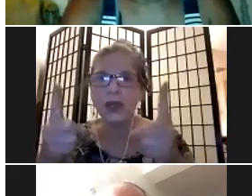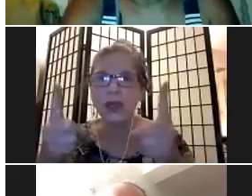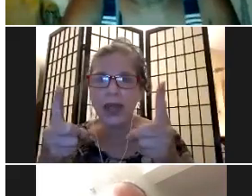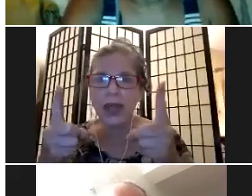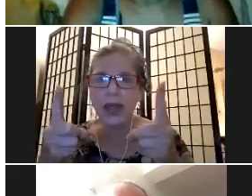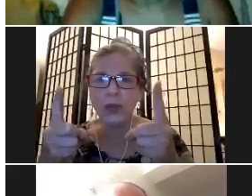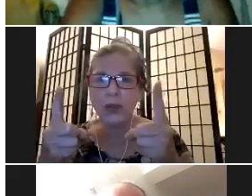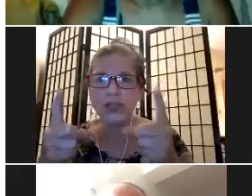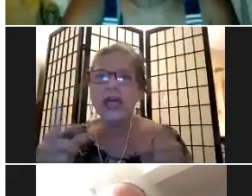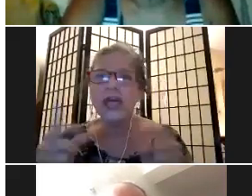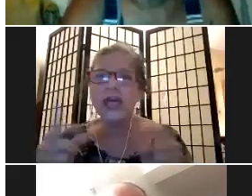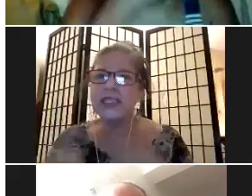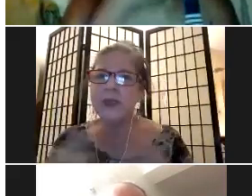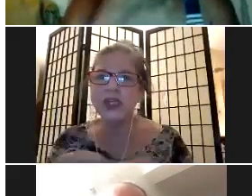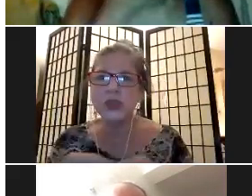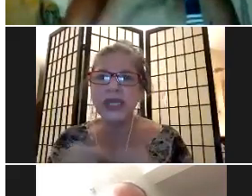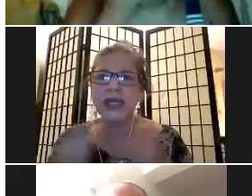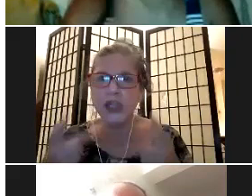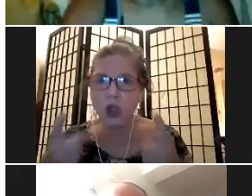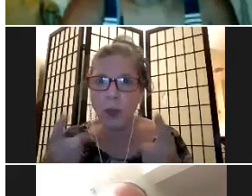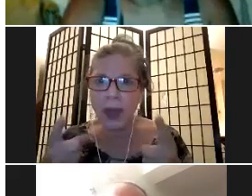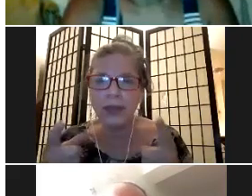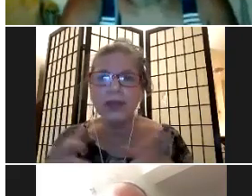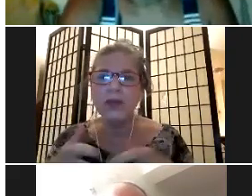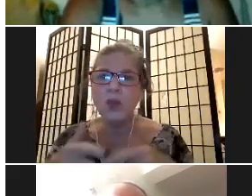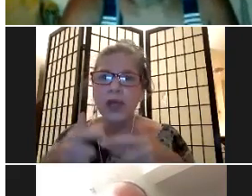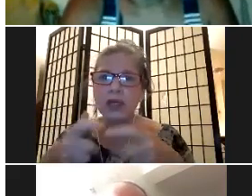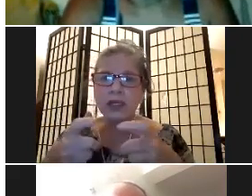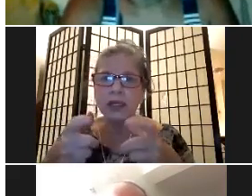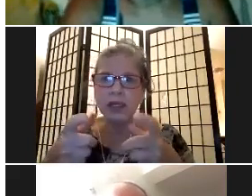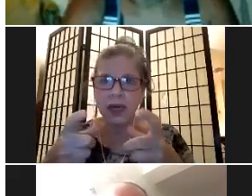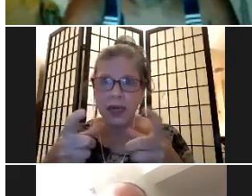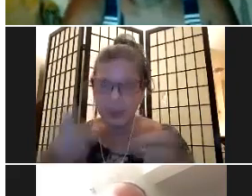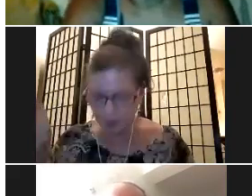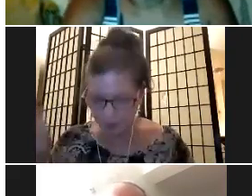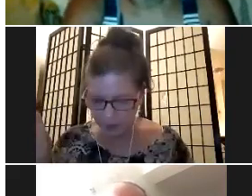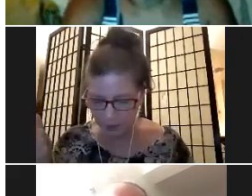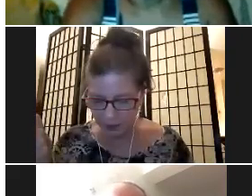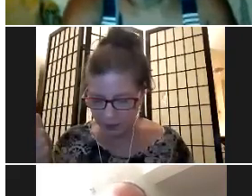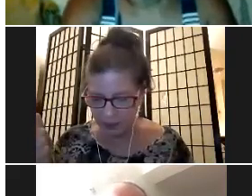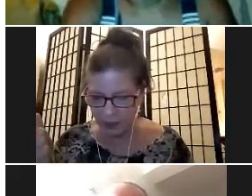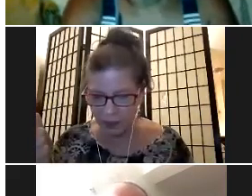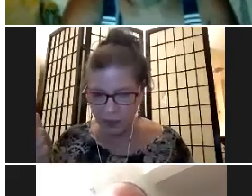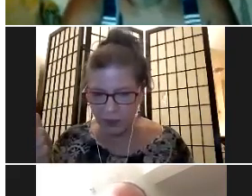one language. In Mm-hmm. Spanish, we say idioma, one, not